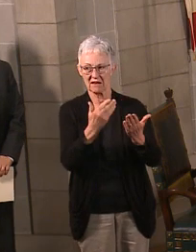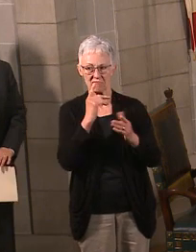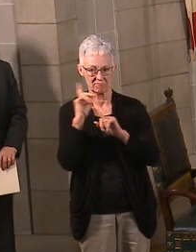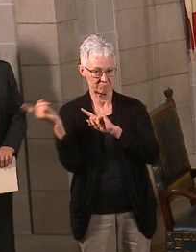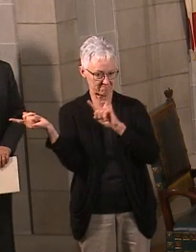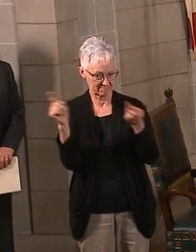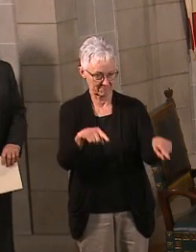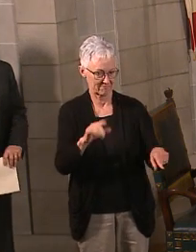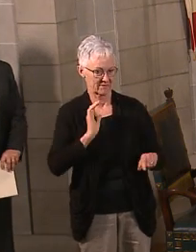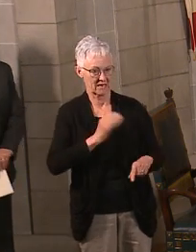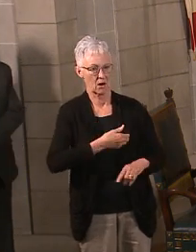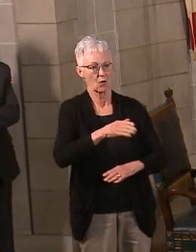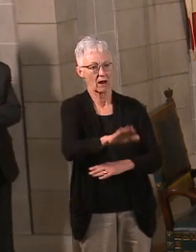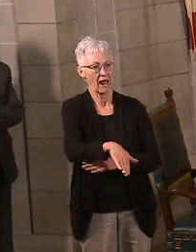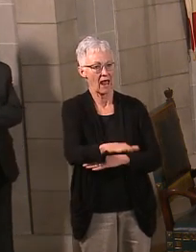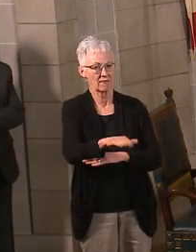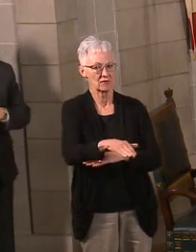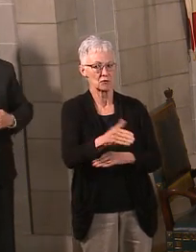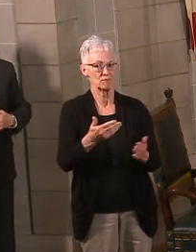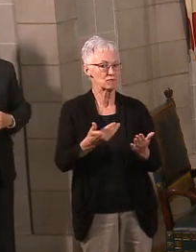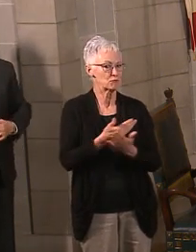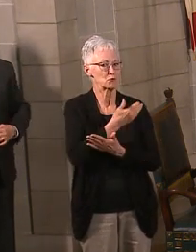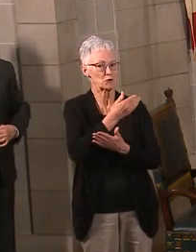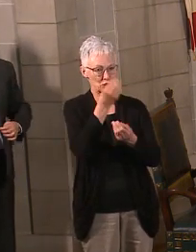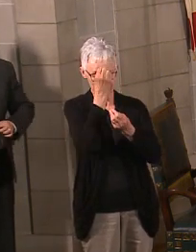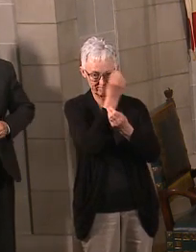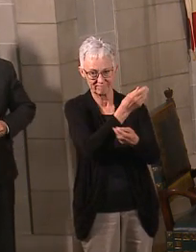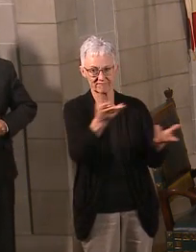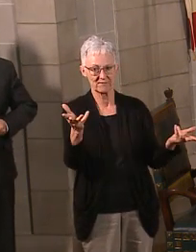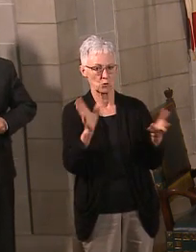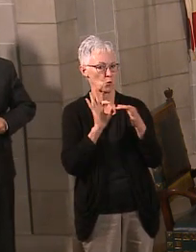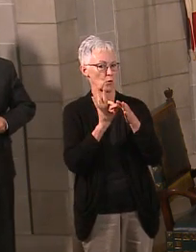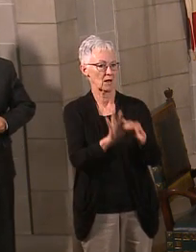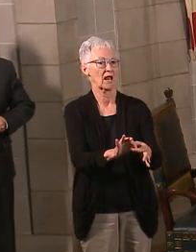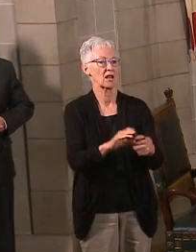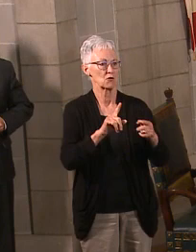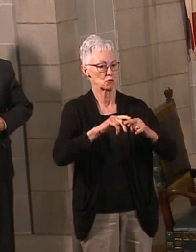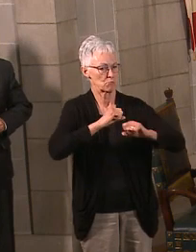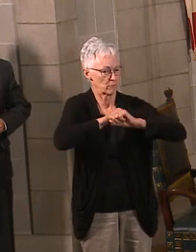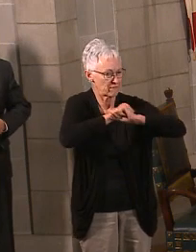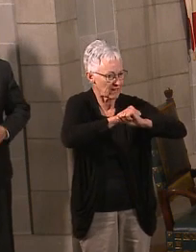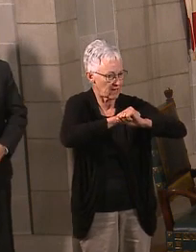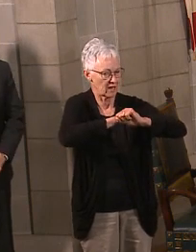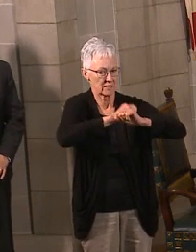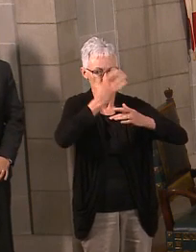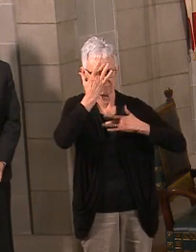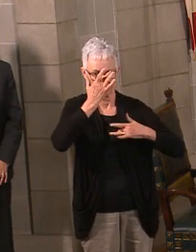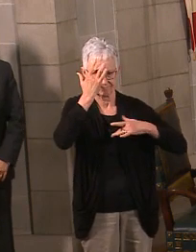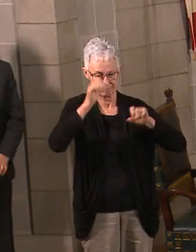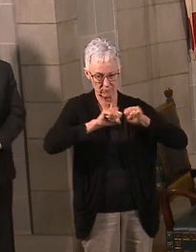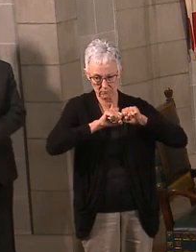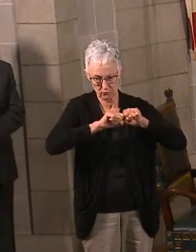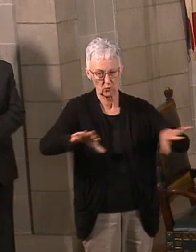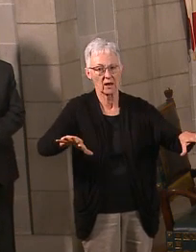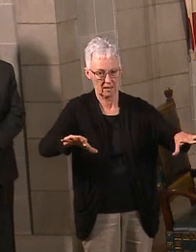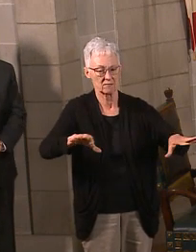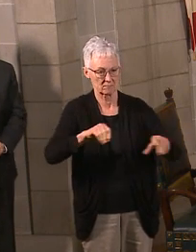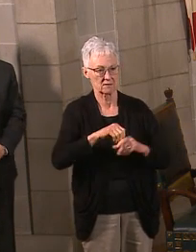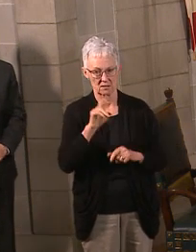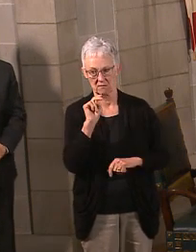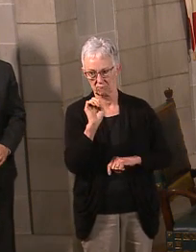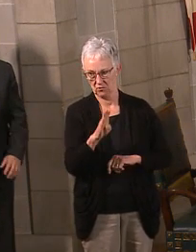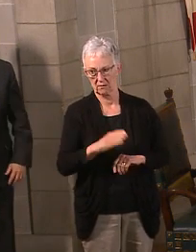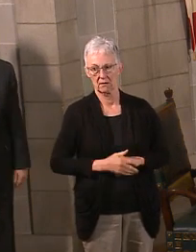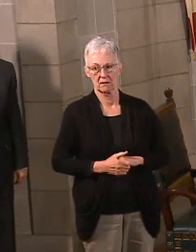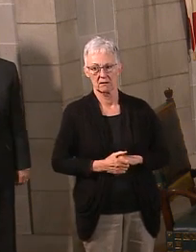our afternoon update with regard to what the state is doing to prevent the spread of coronavirus here in Nebraska. And